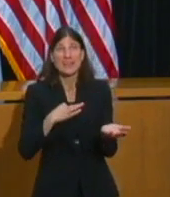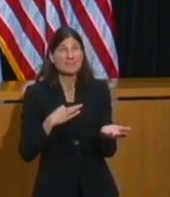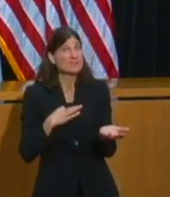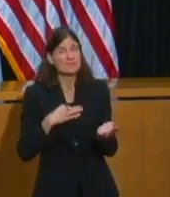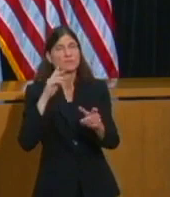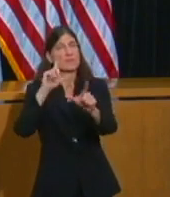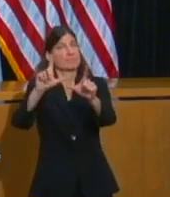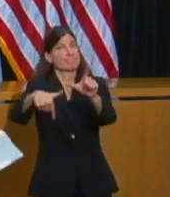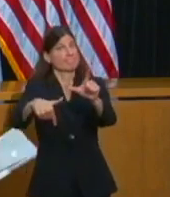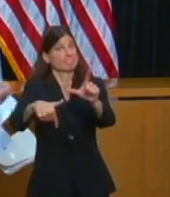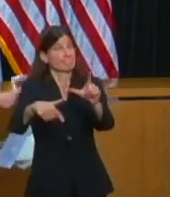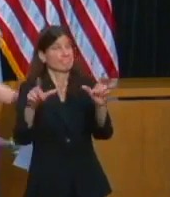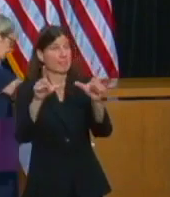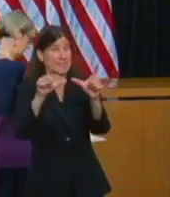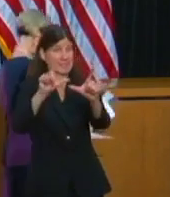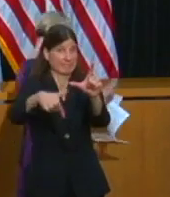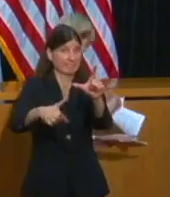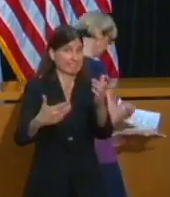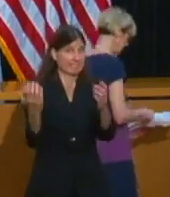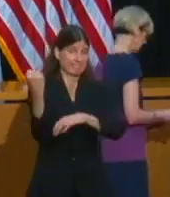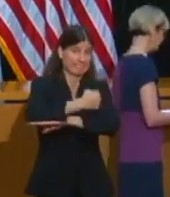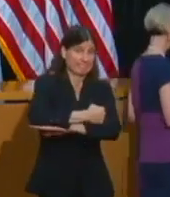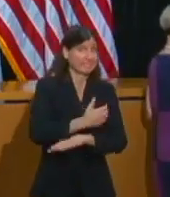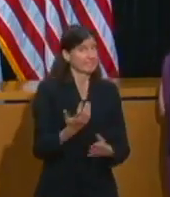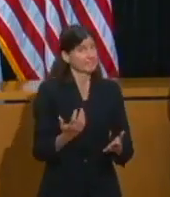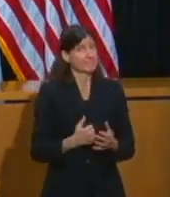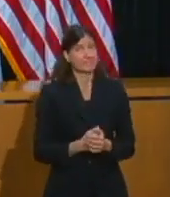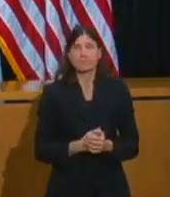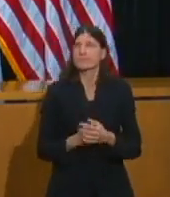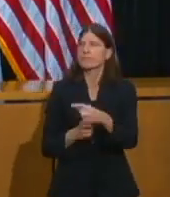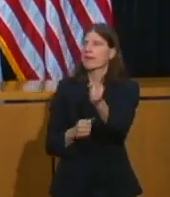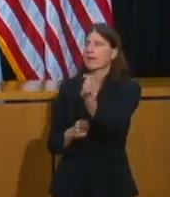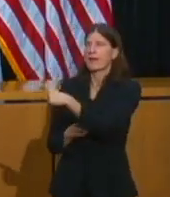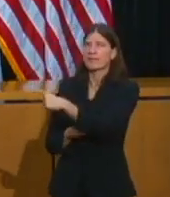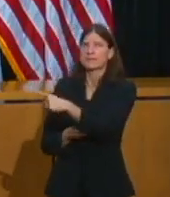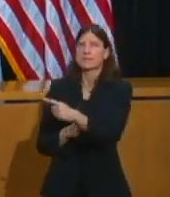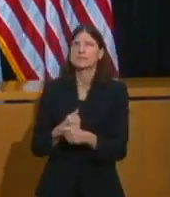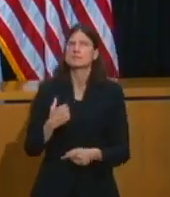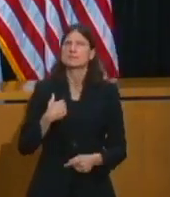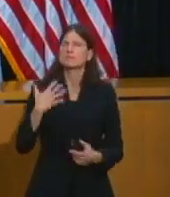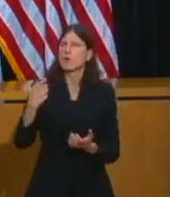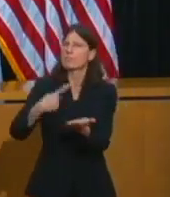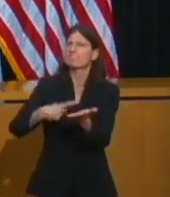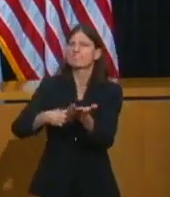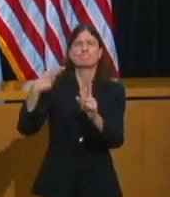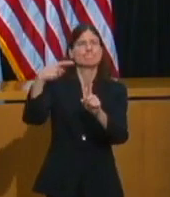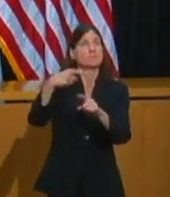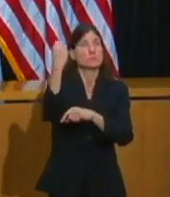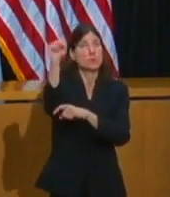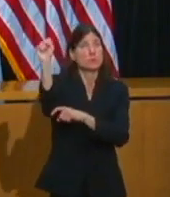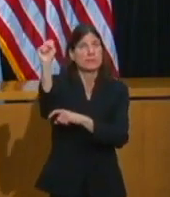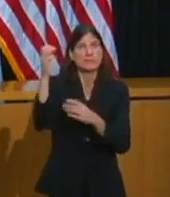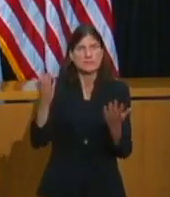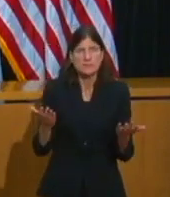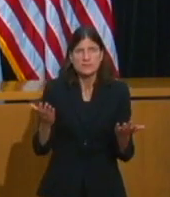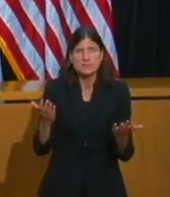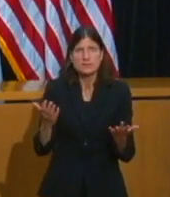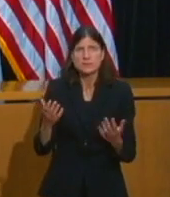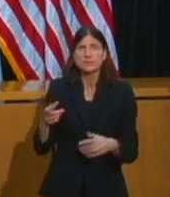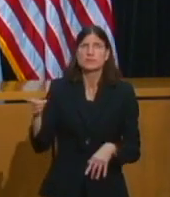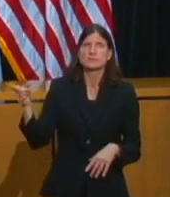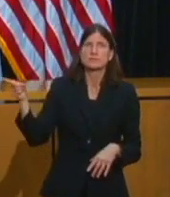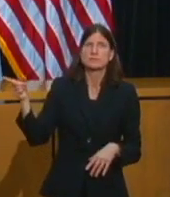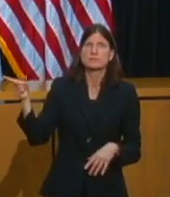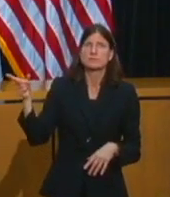I ask you about police accountability? We have another protest coming up this afternoon. And a city councilor from Boston spoke of the motion yesterday